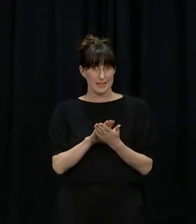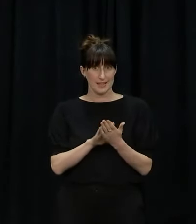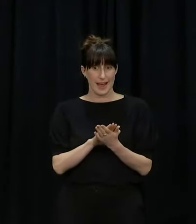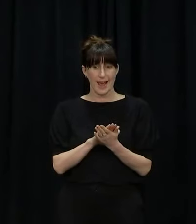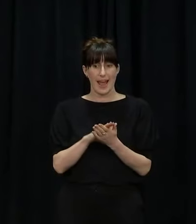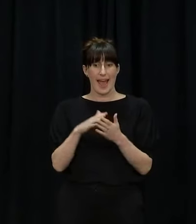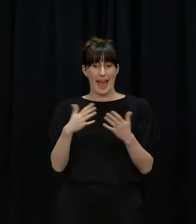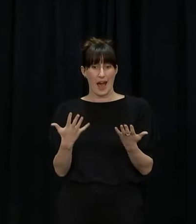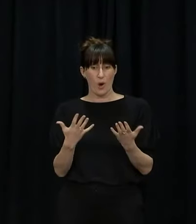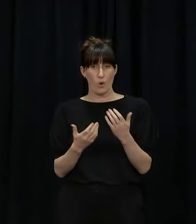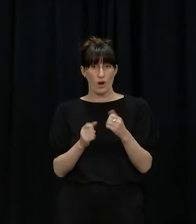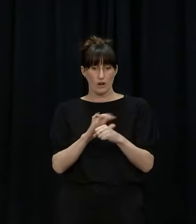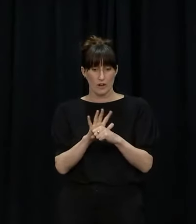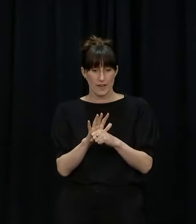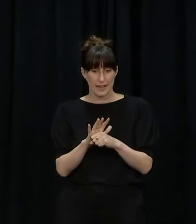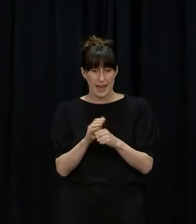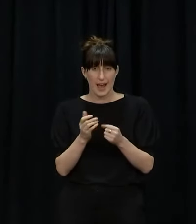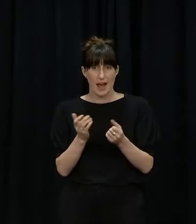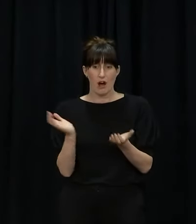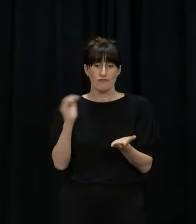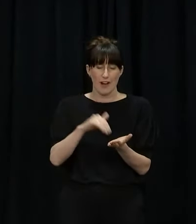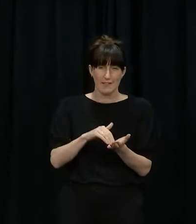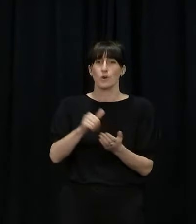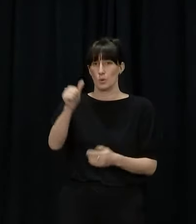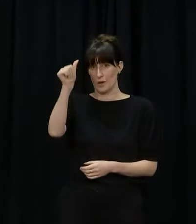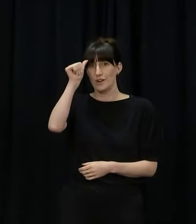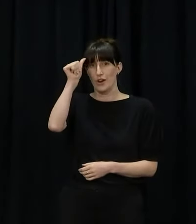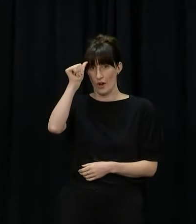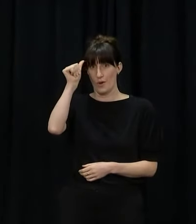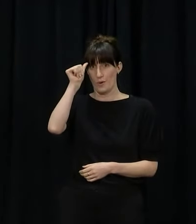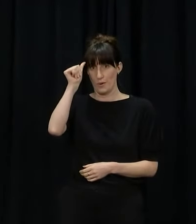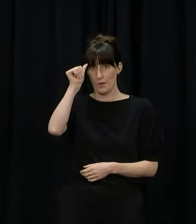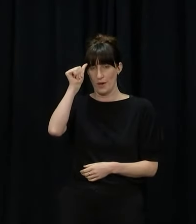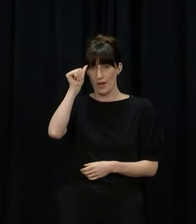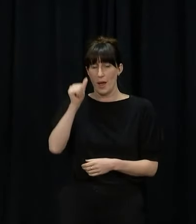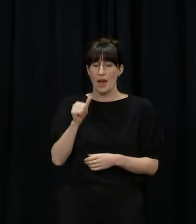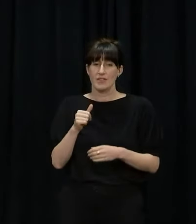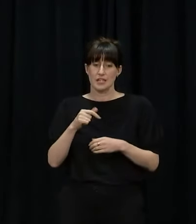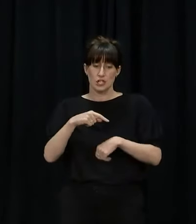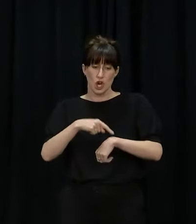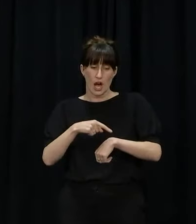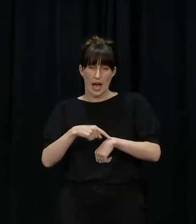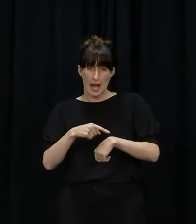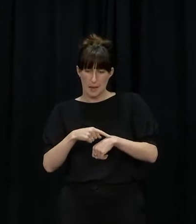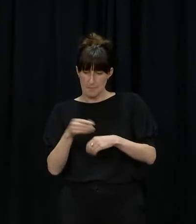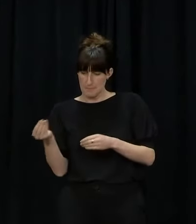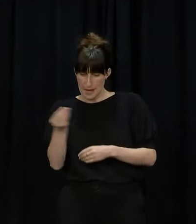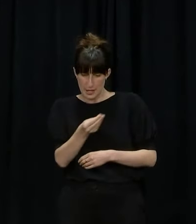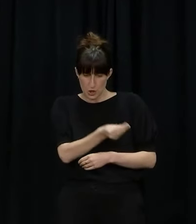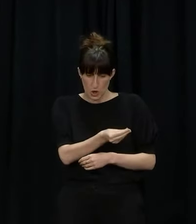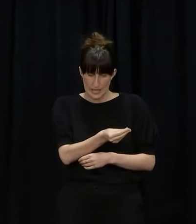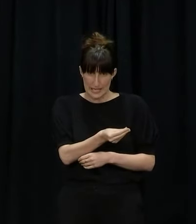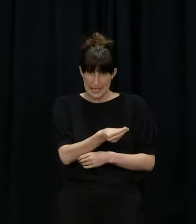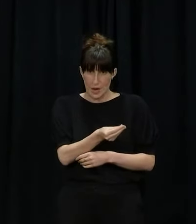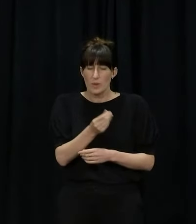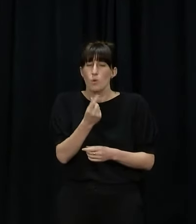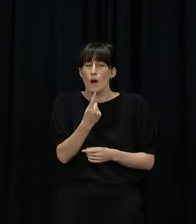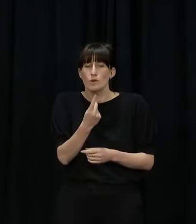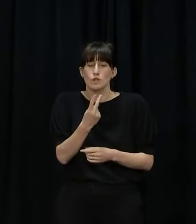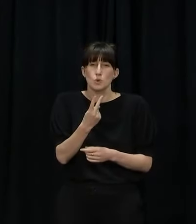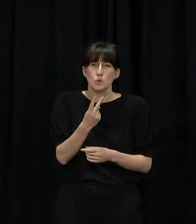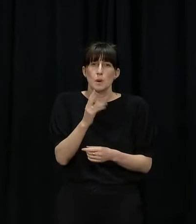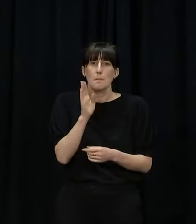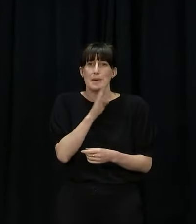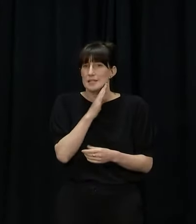timelines, there are minimal, possibly only one or maybe two missing links between this returnee